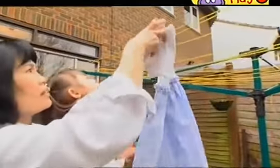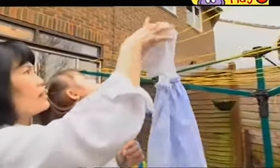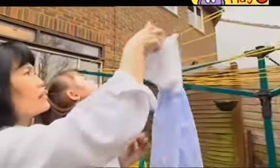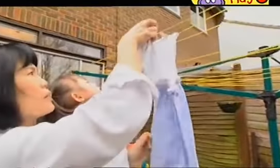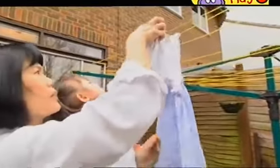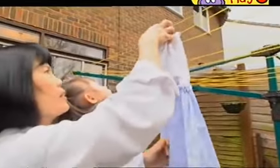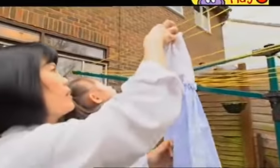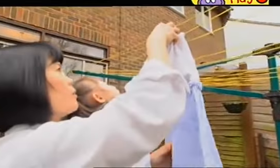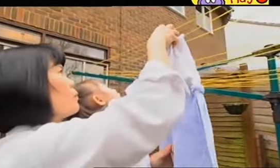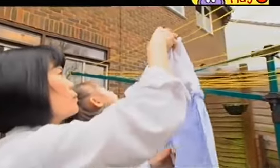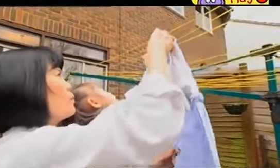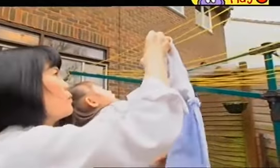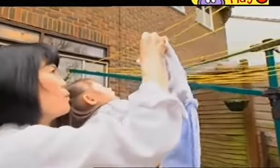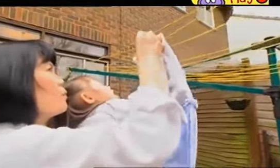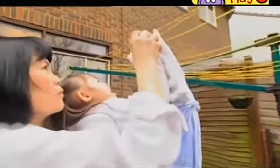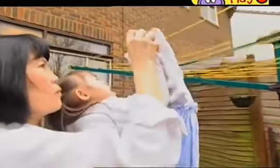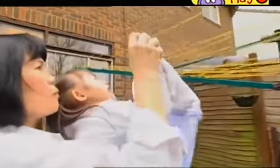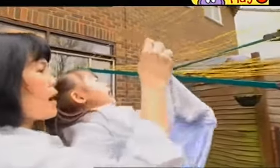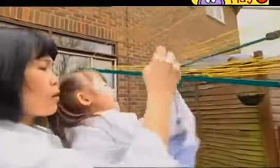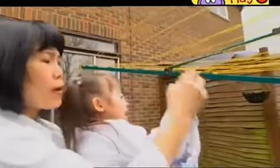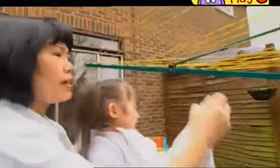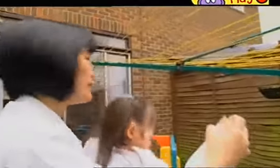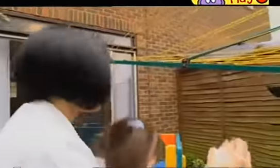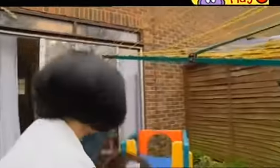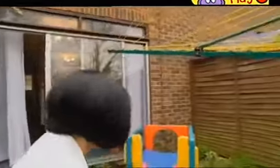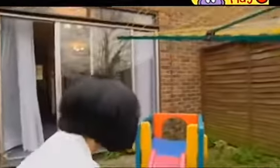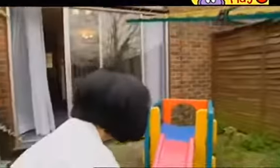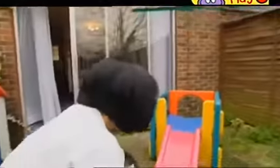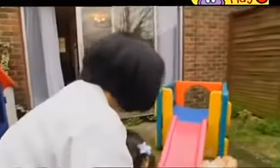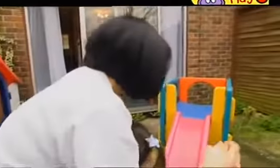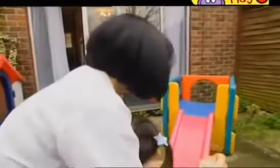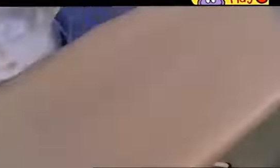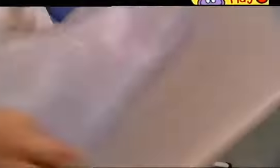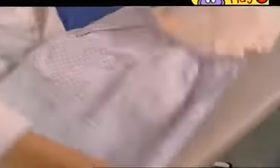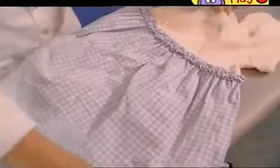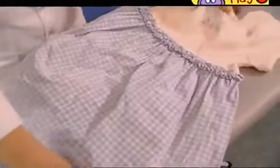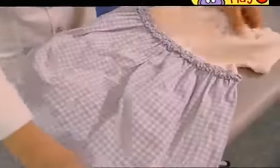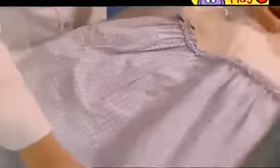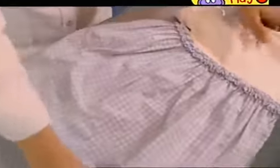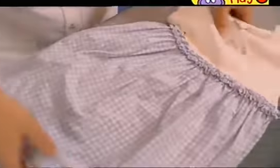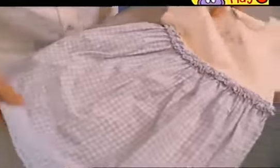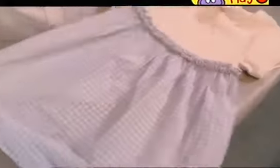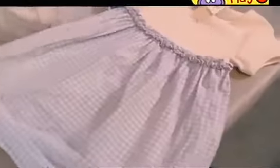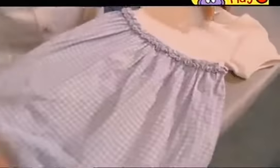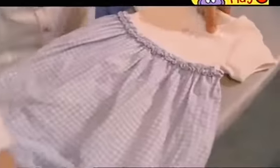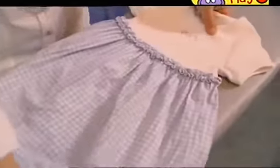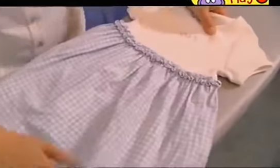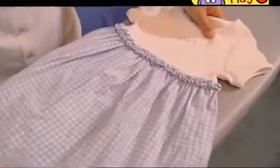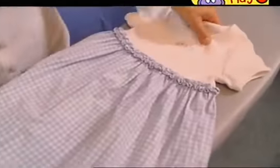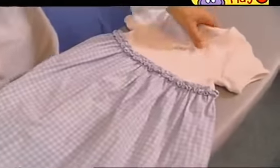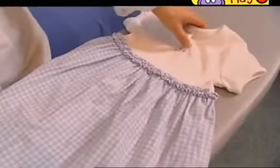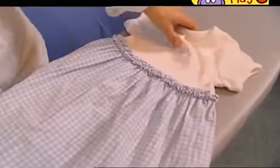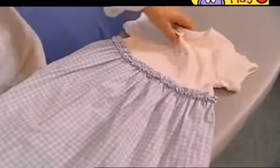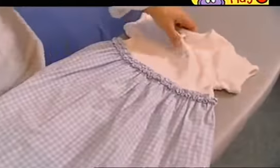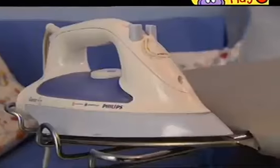it into the house. Well done. But before Livy May can pack her dress, Mum has to